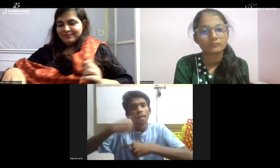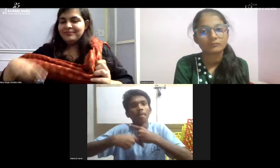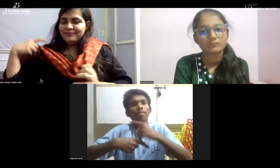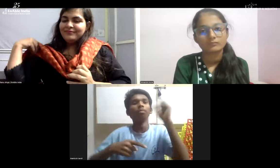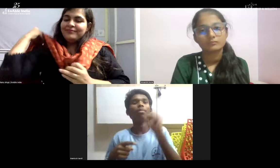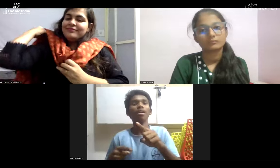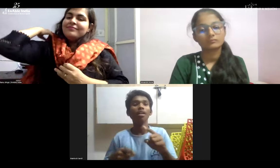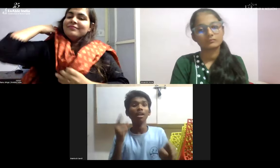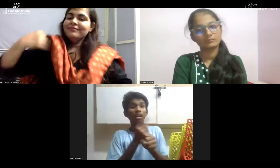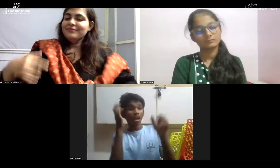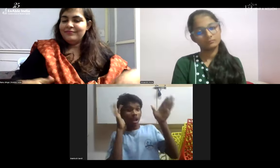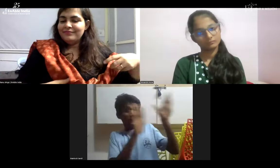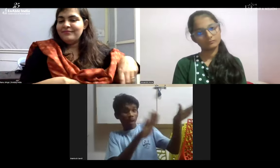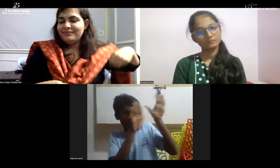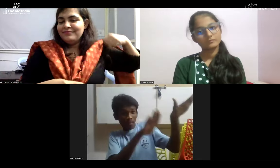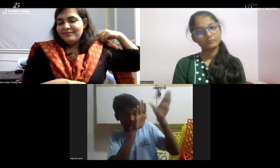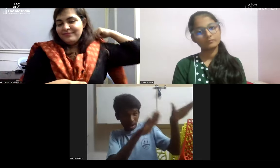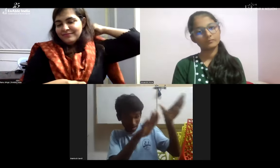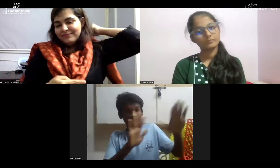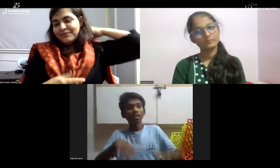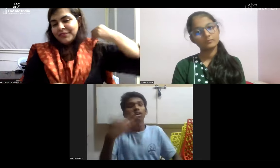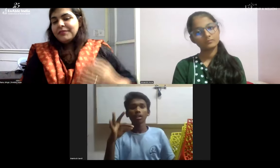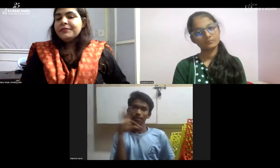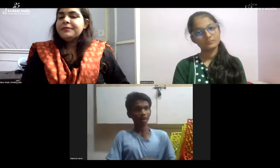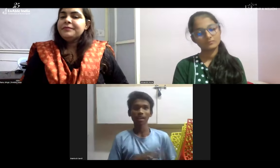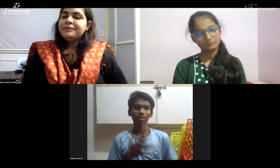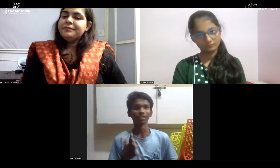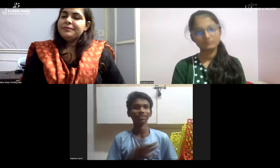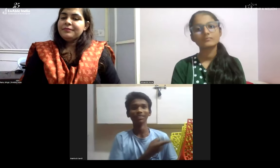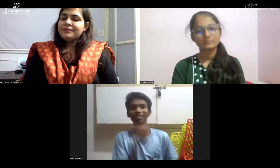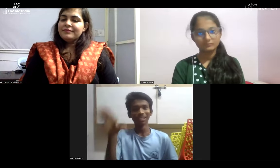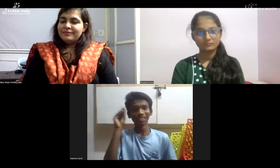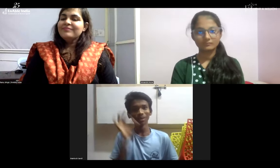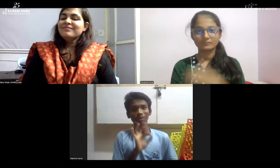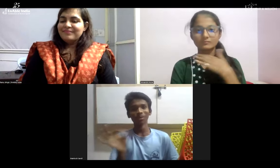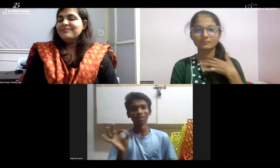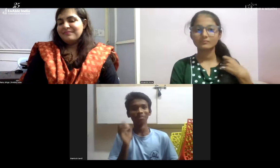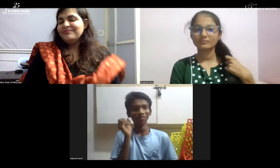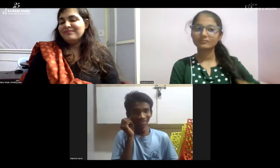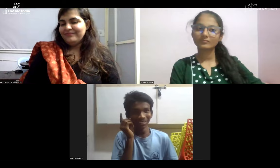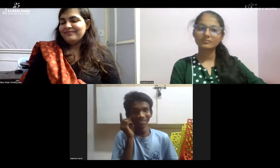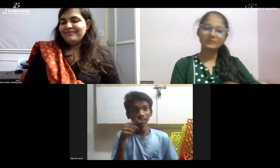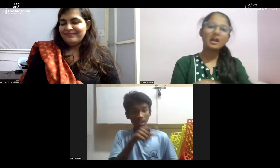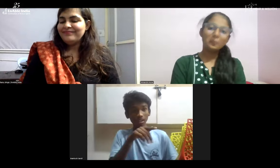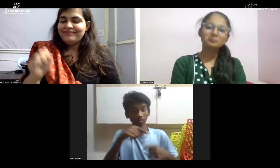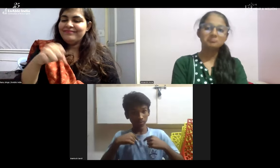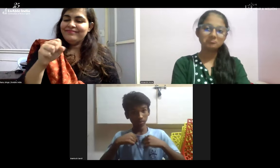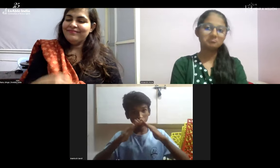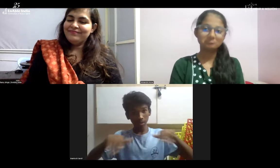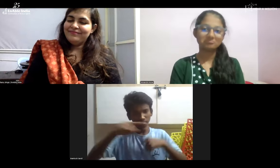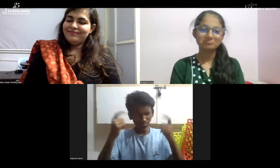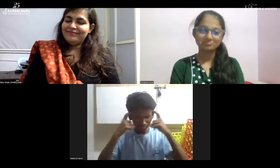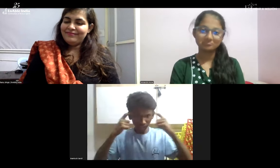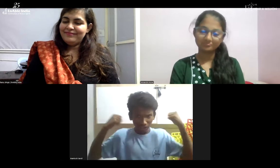up. So yes, yoga, exercising, all those things help. But when we talk about stress, I think reading really